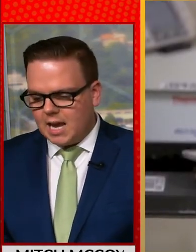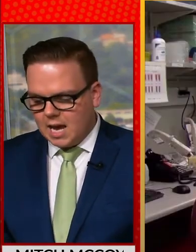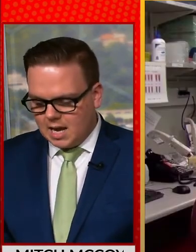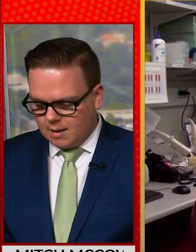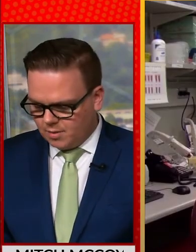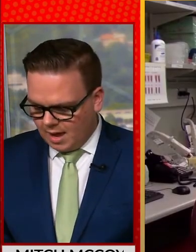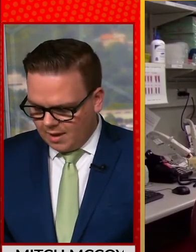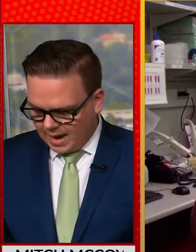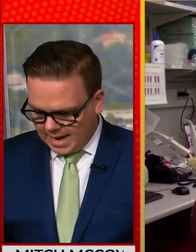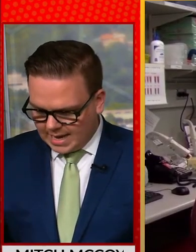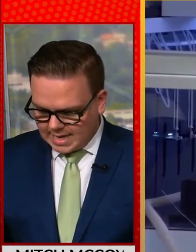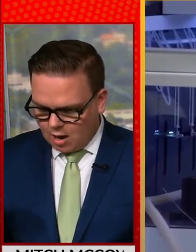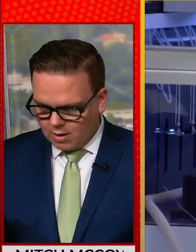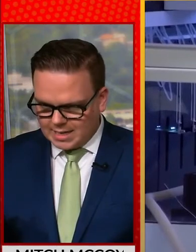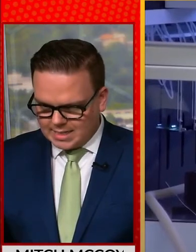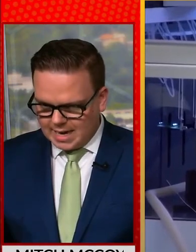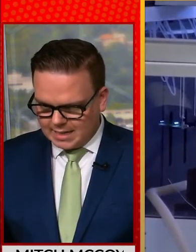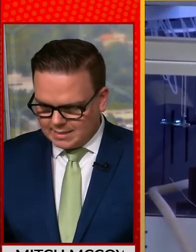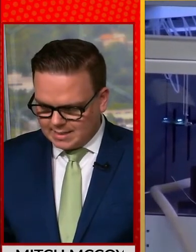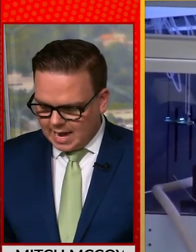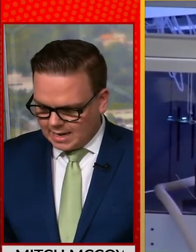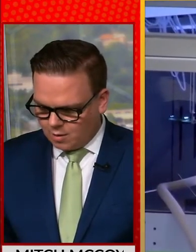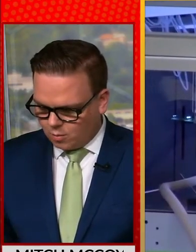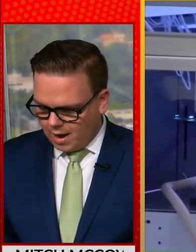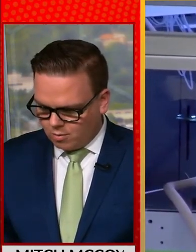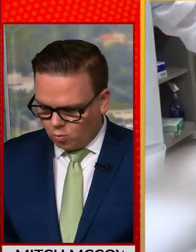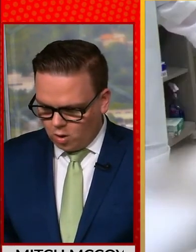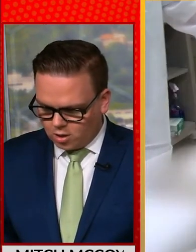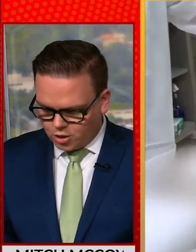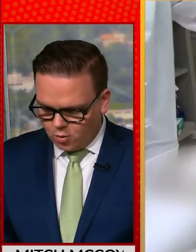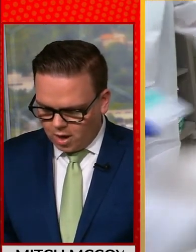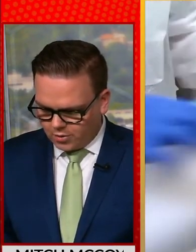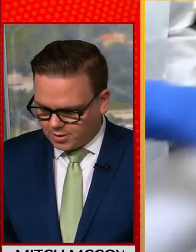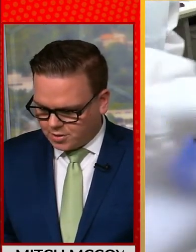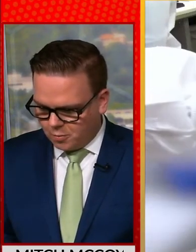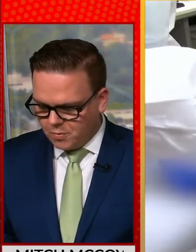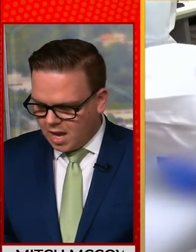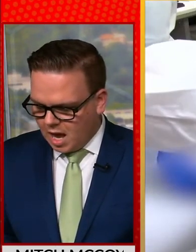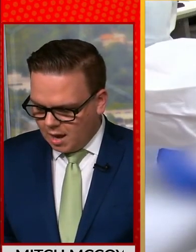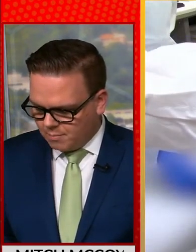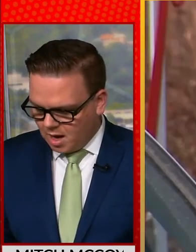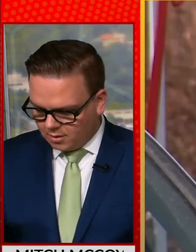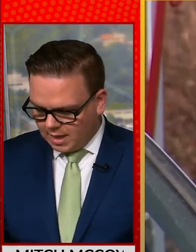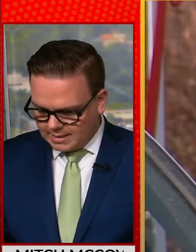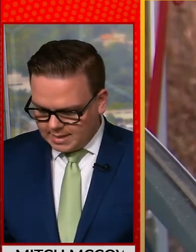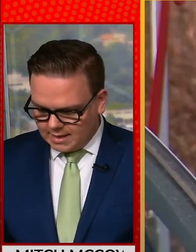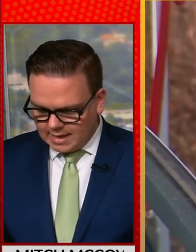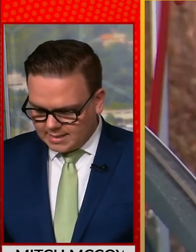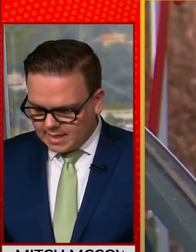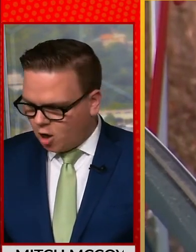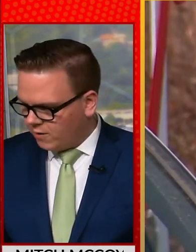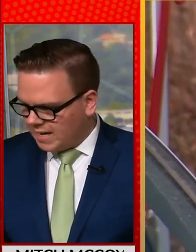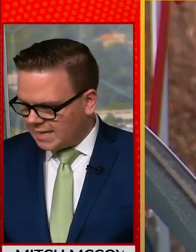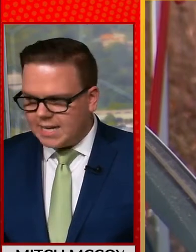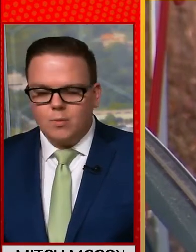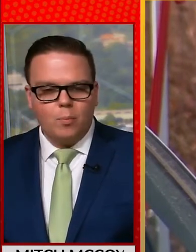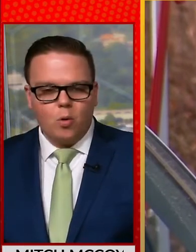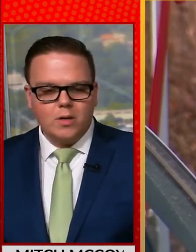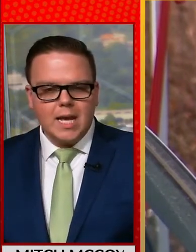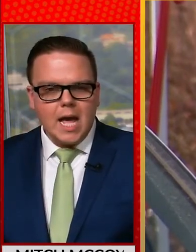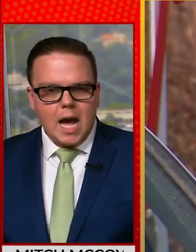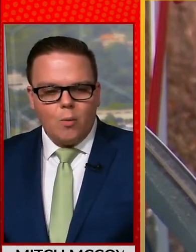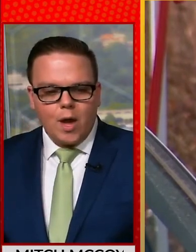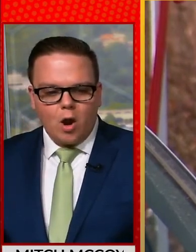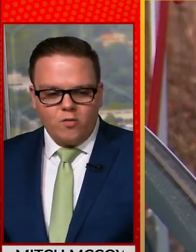and that case count kind of stayed stagnant around 100 or 200. So nonetheless, that is the COVID-19